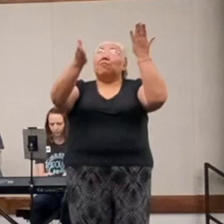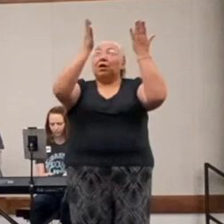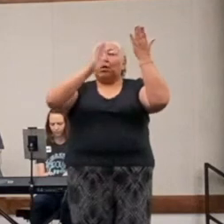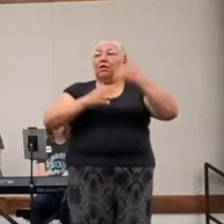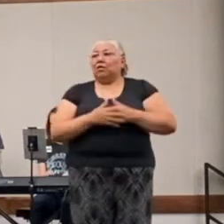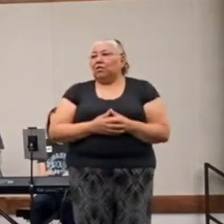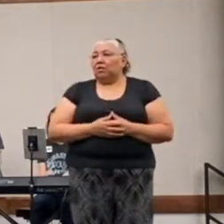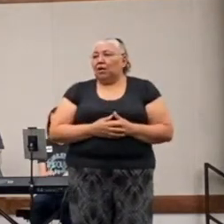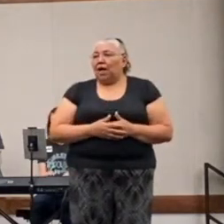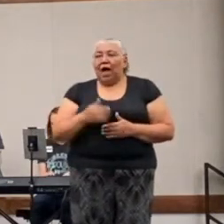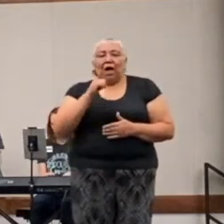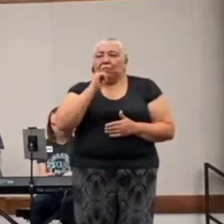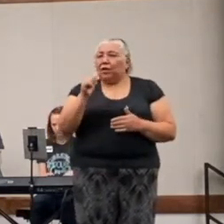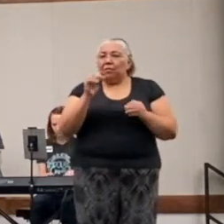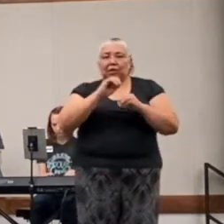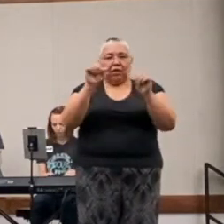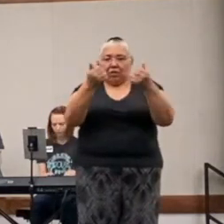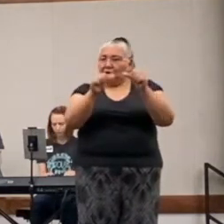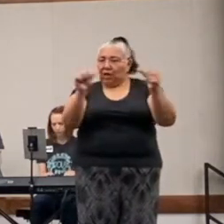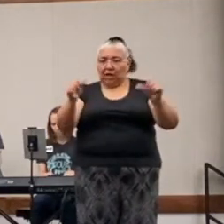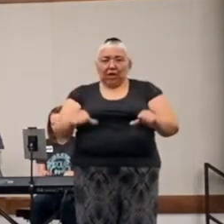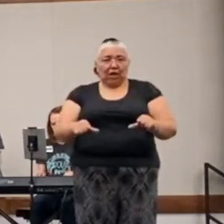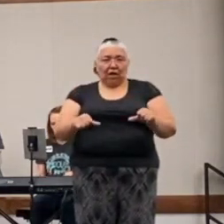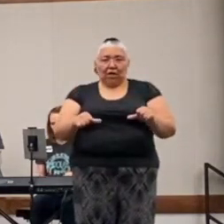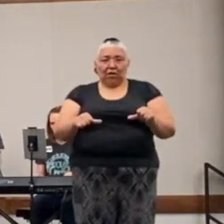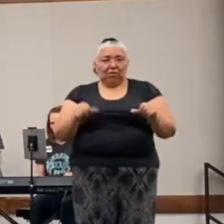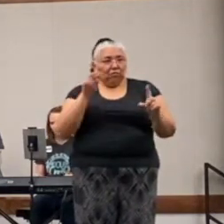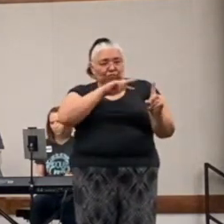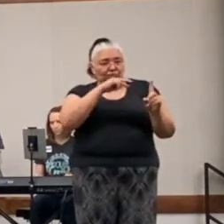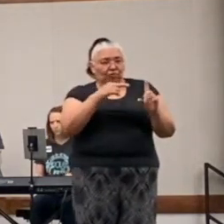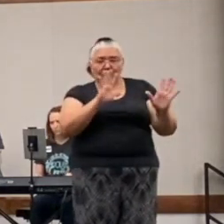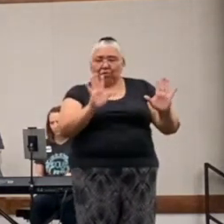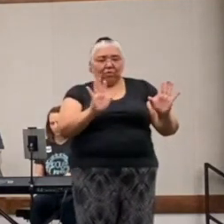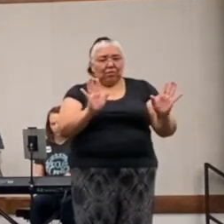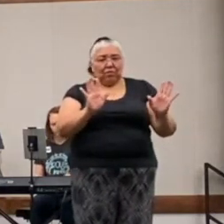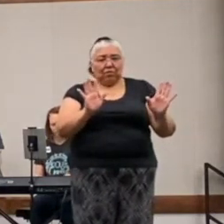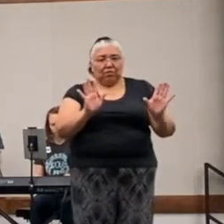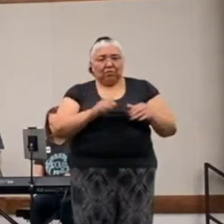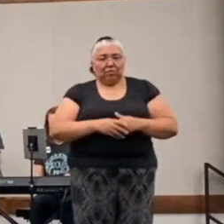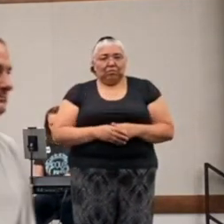I will not make any idols whatsoever. None.